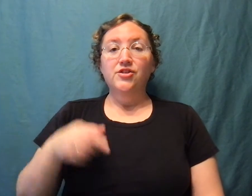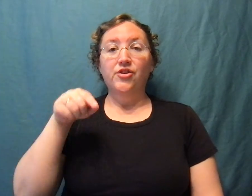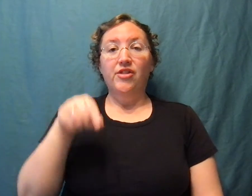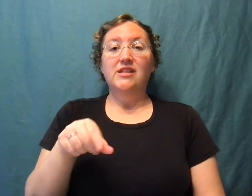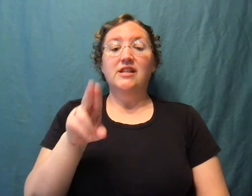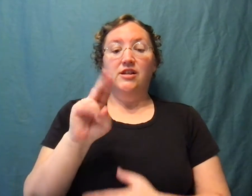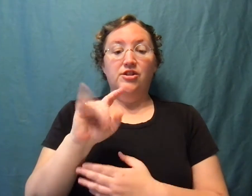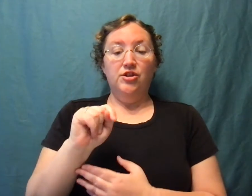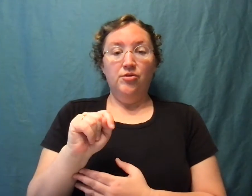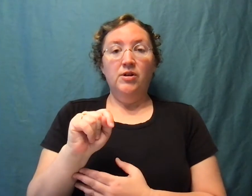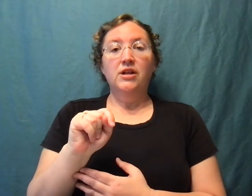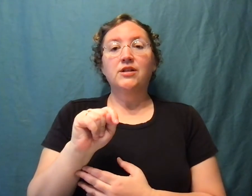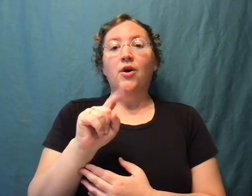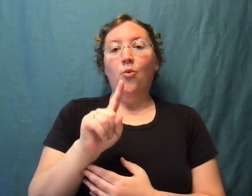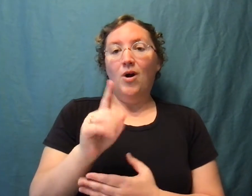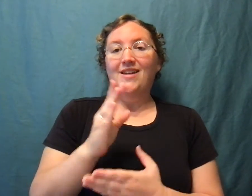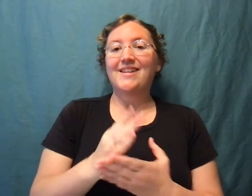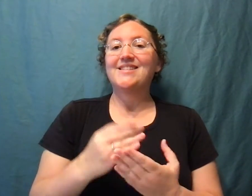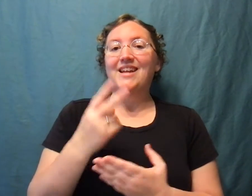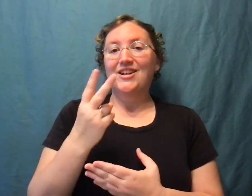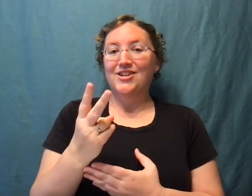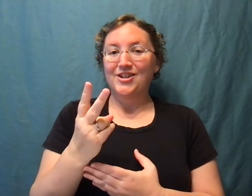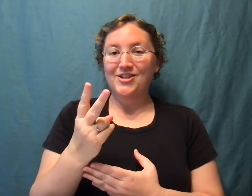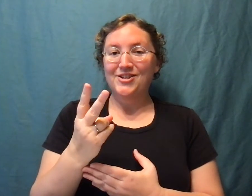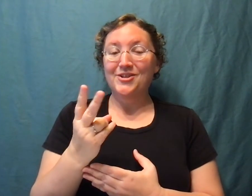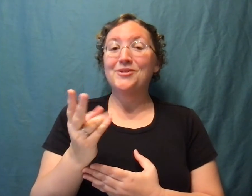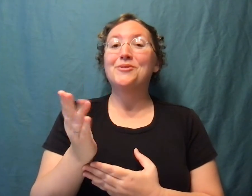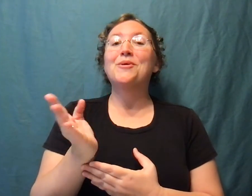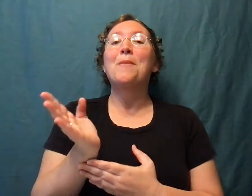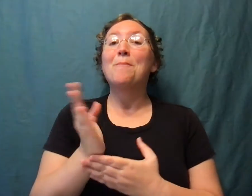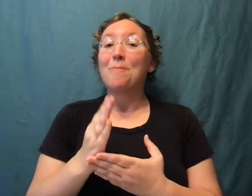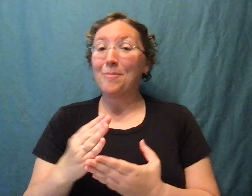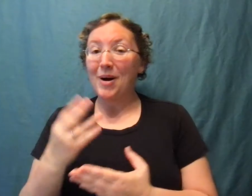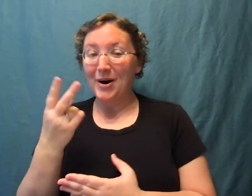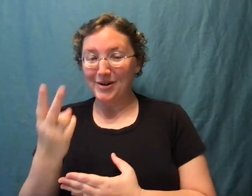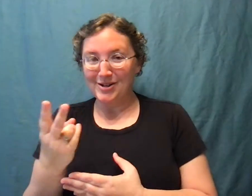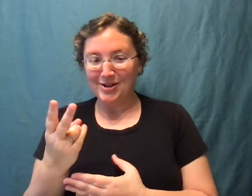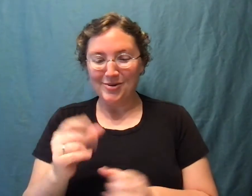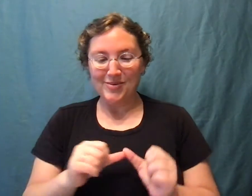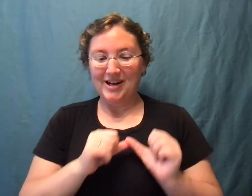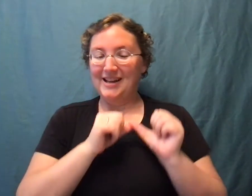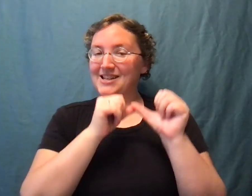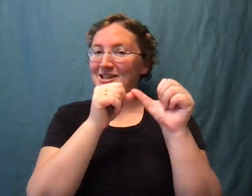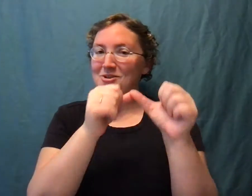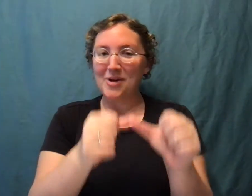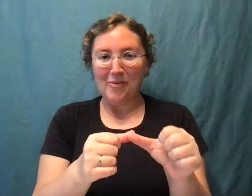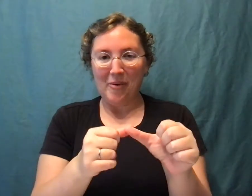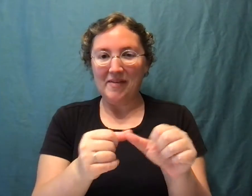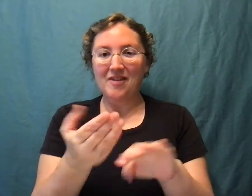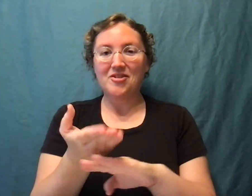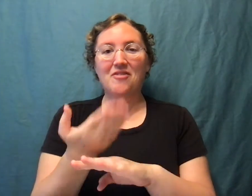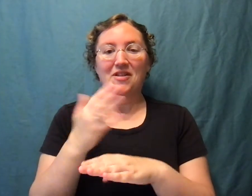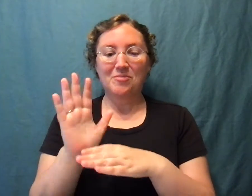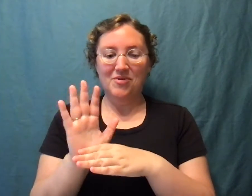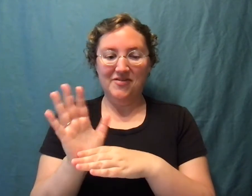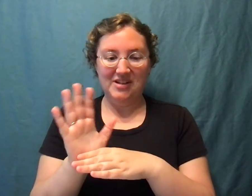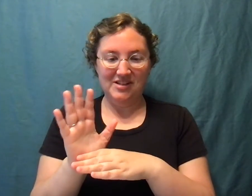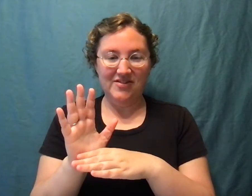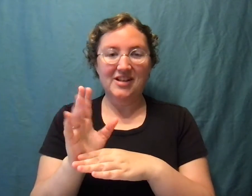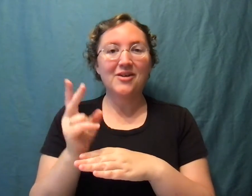So this is Unit 1, Section 2, Part 2. We're going to continue right where we left off in the previous video.